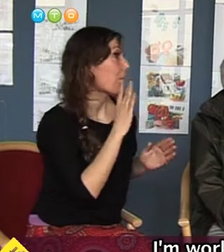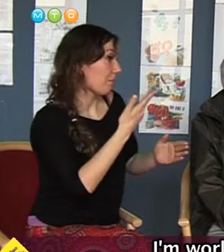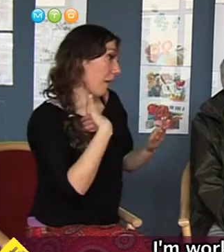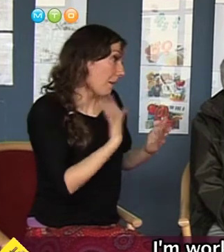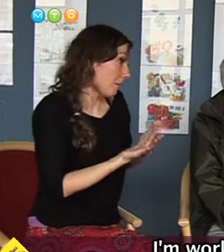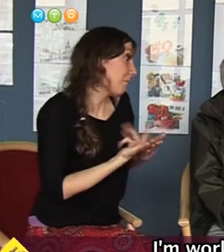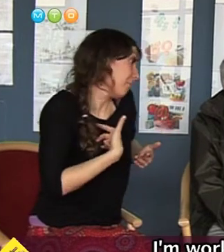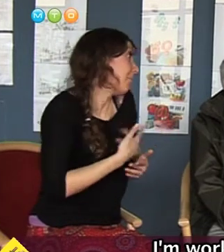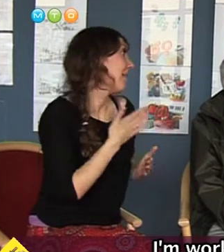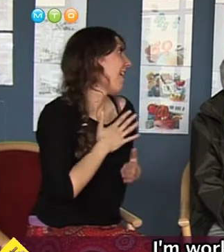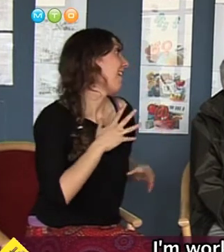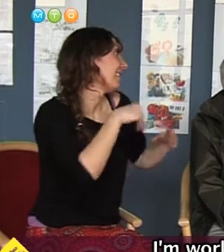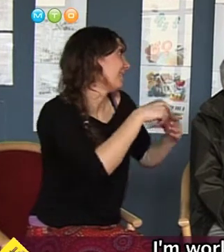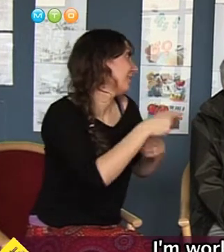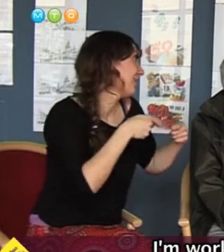Yeah, I say so.